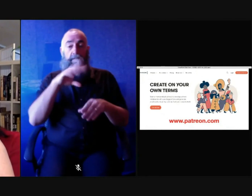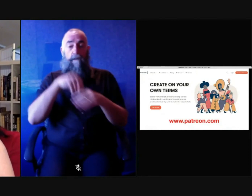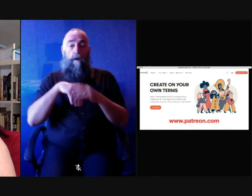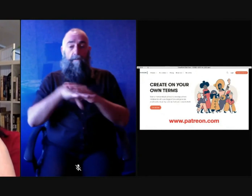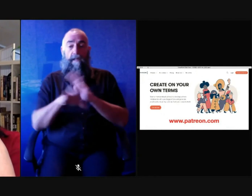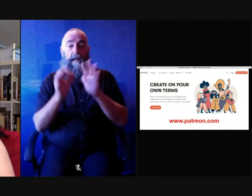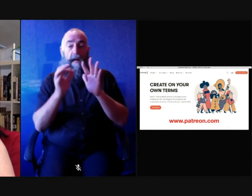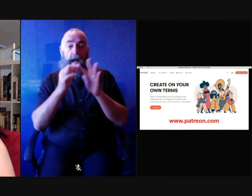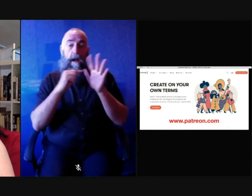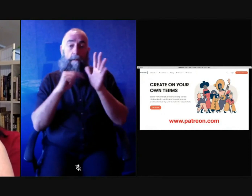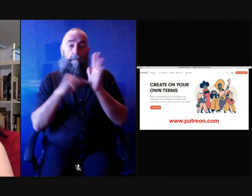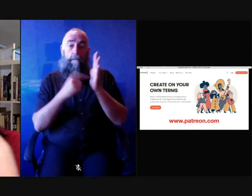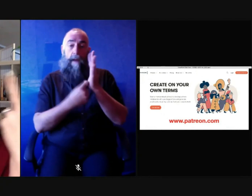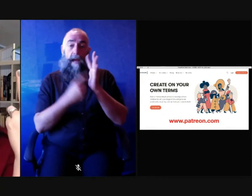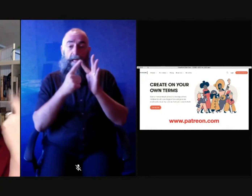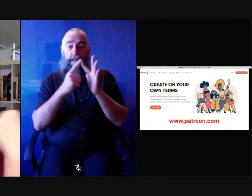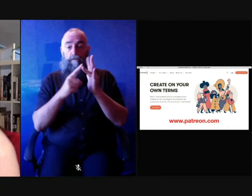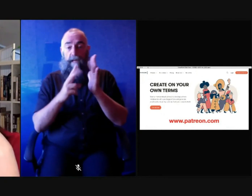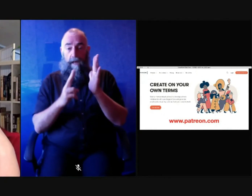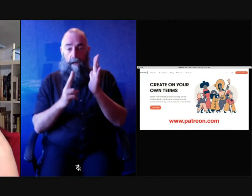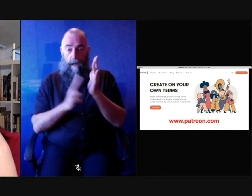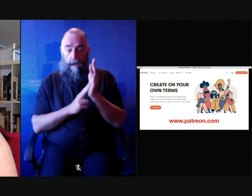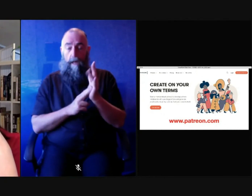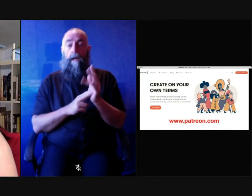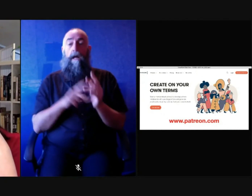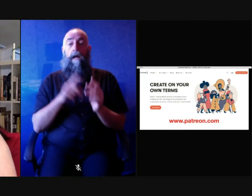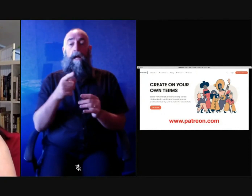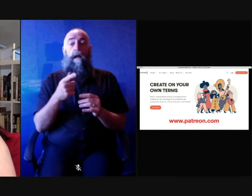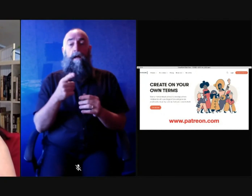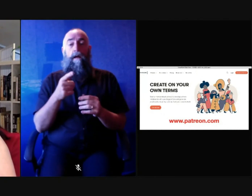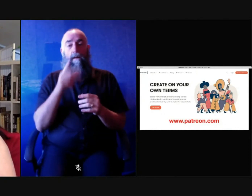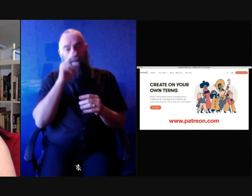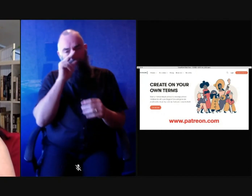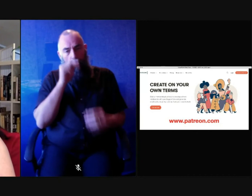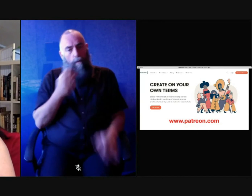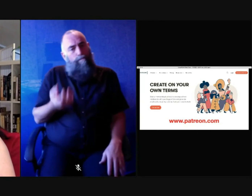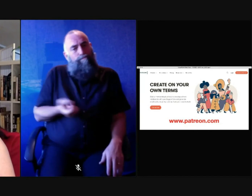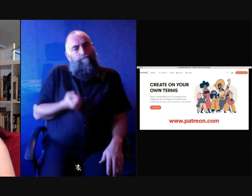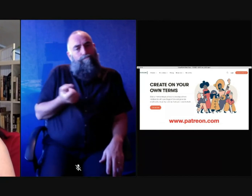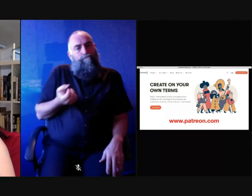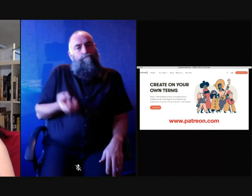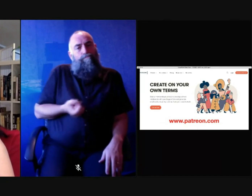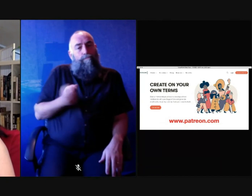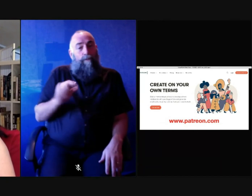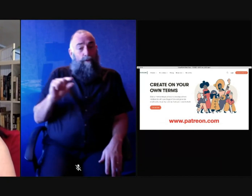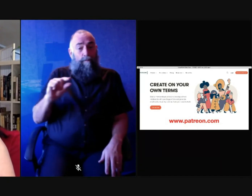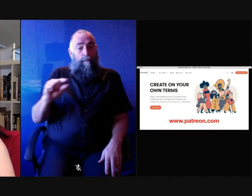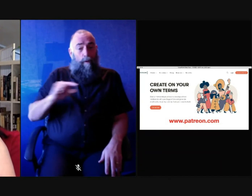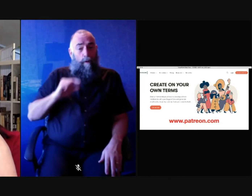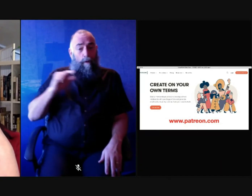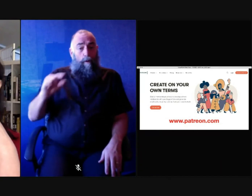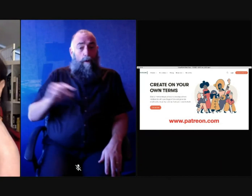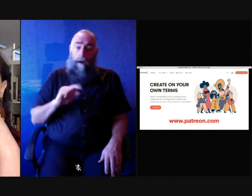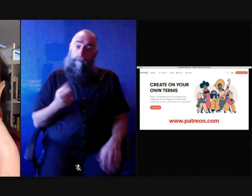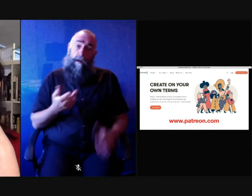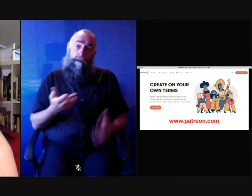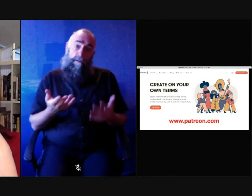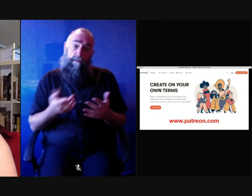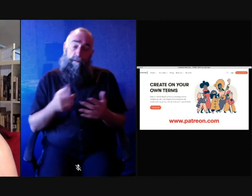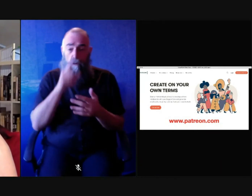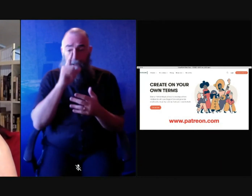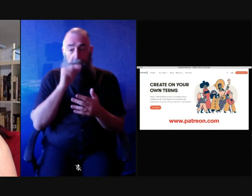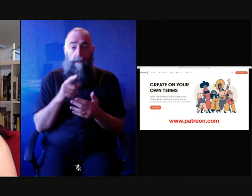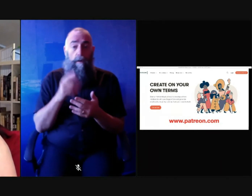could provide you with a regular, small but regular income while you are creating your work. Wendy's going to share that with us